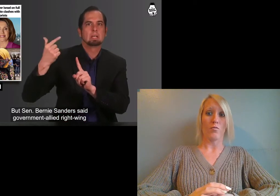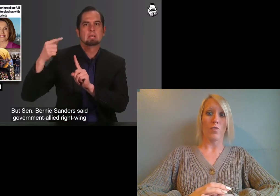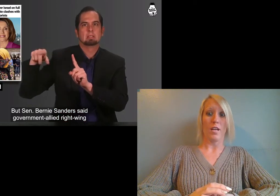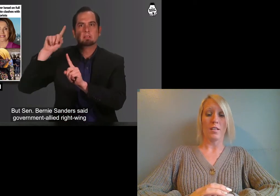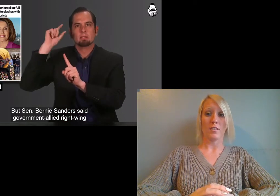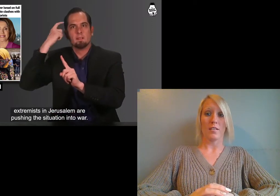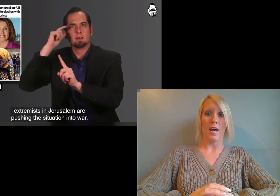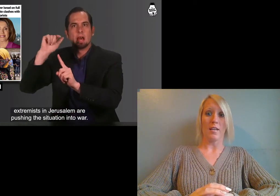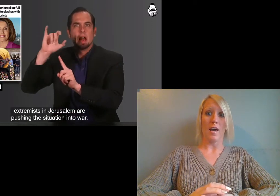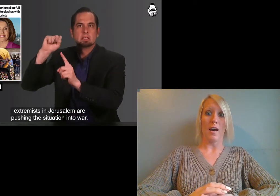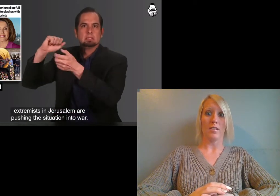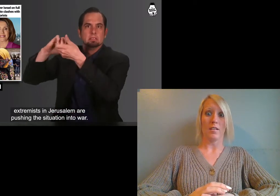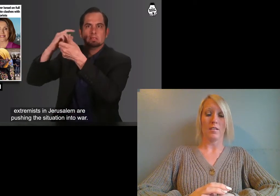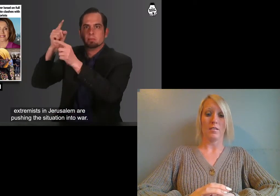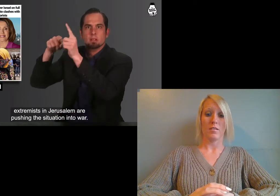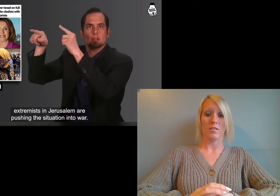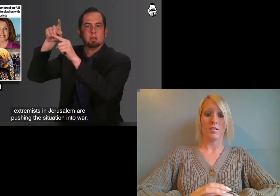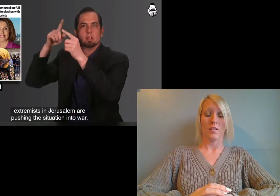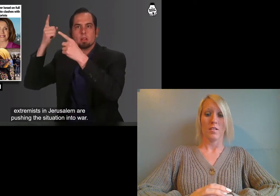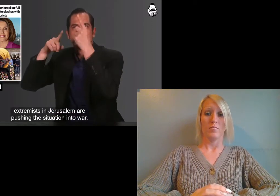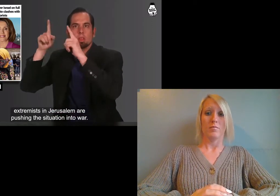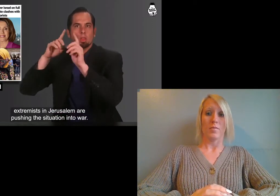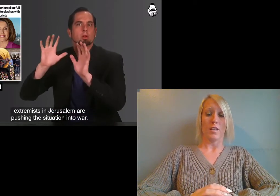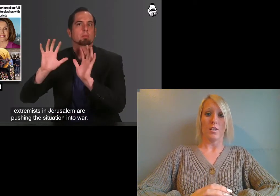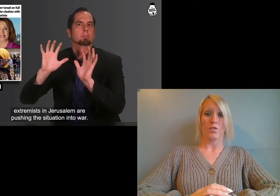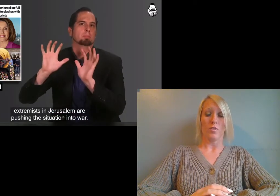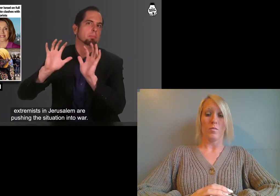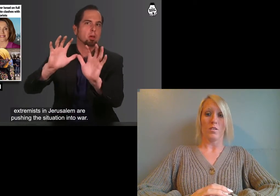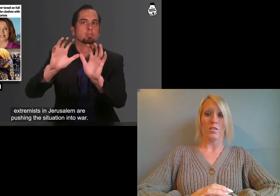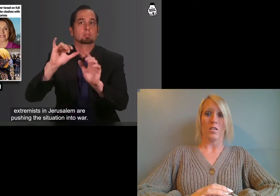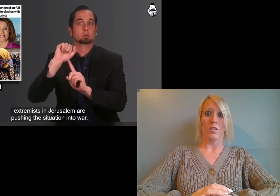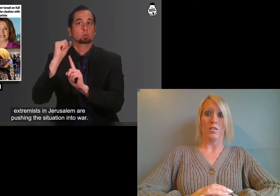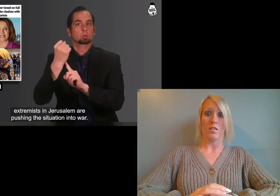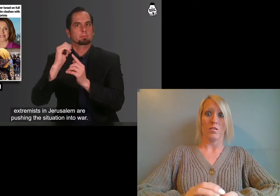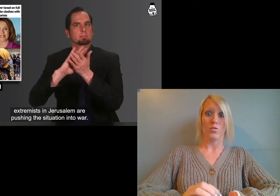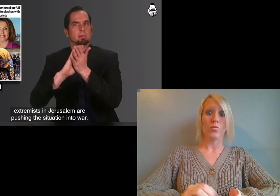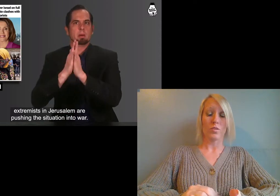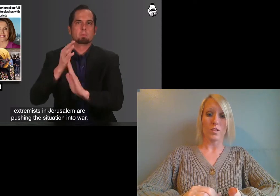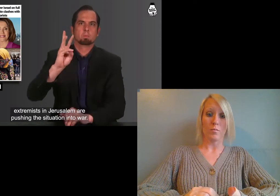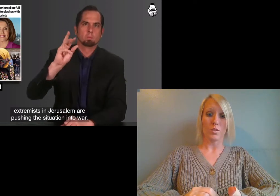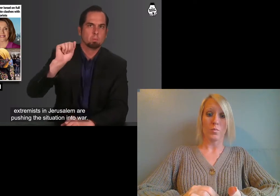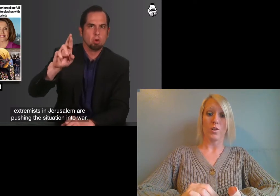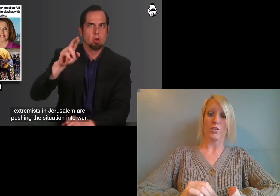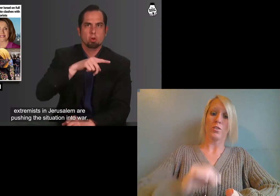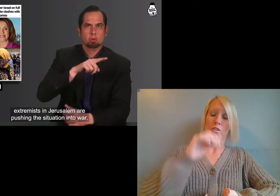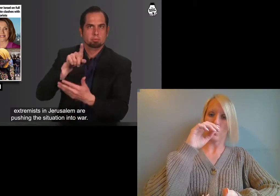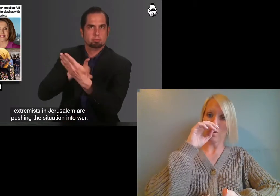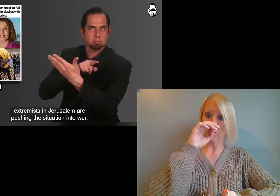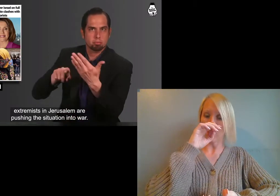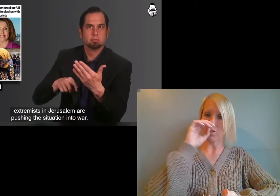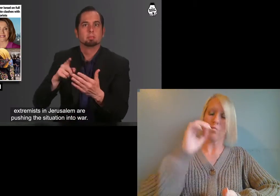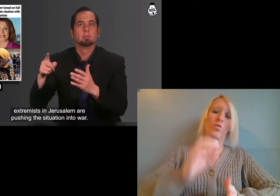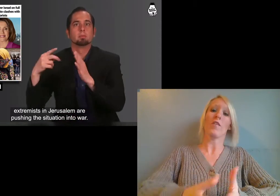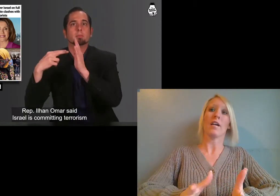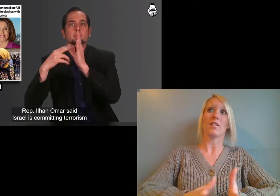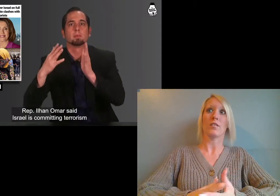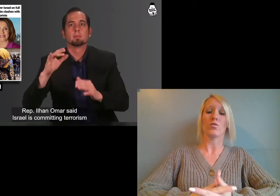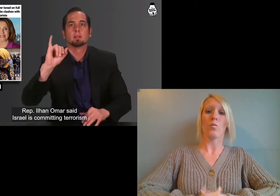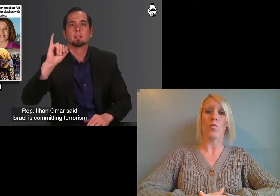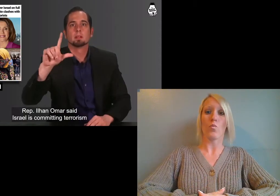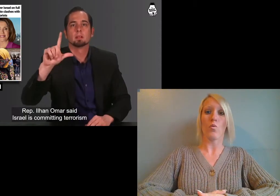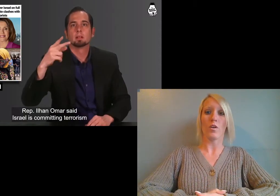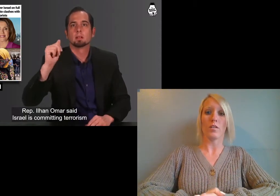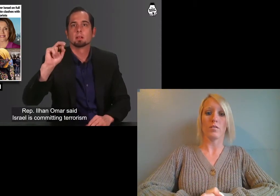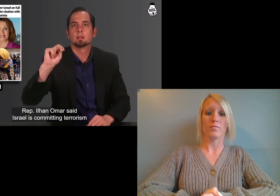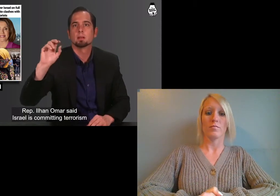was their right side ally and the extremists in Jerusalem to push the situation into more violence,